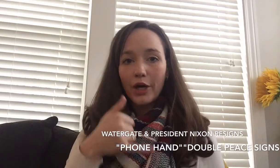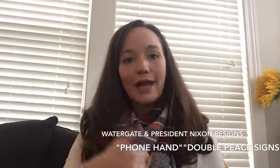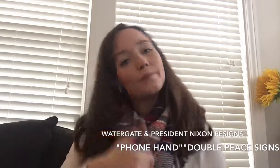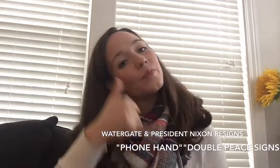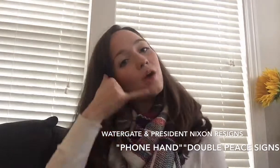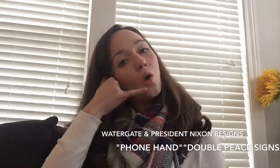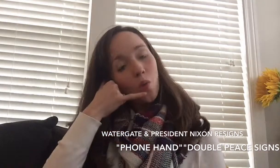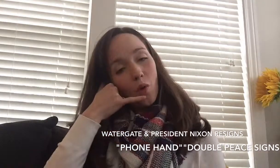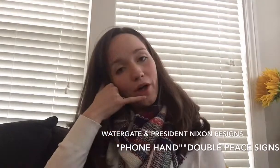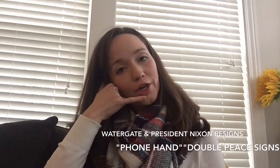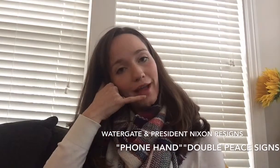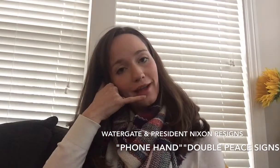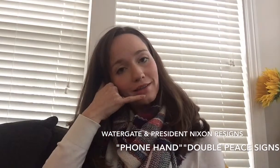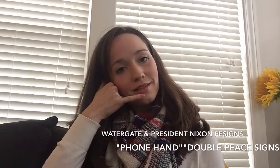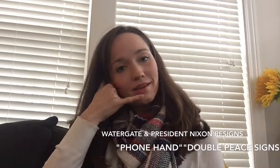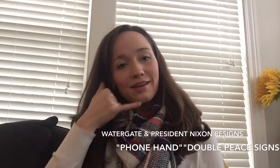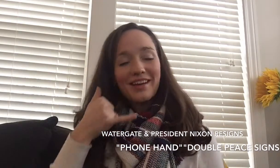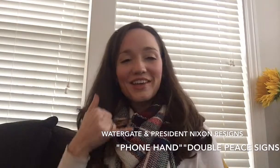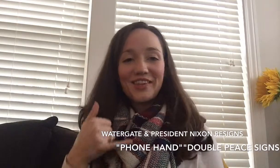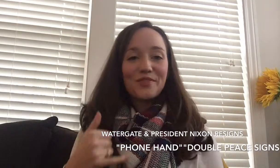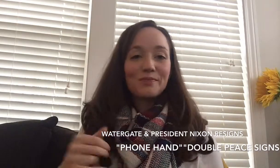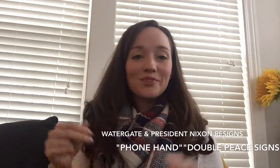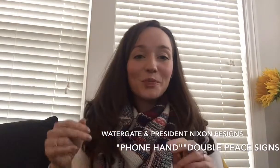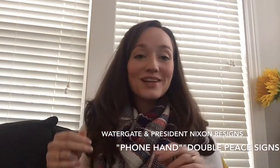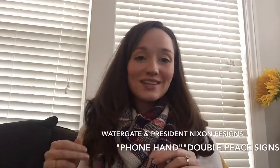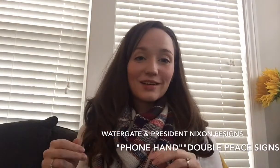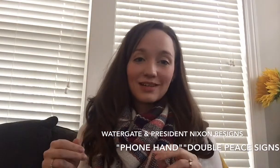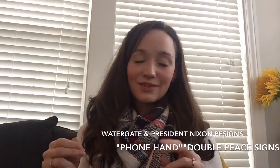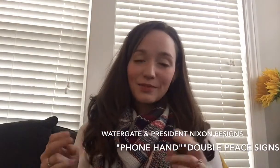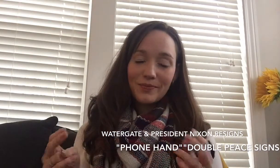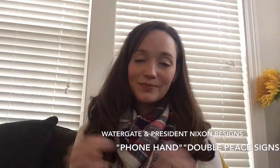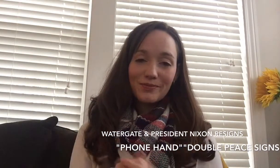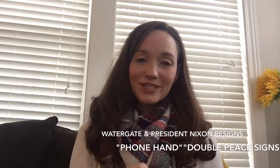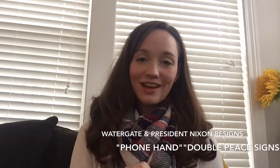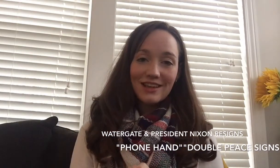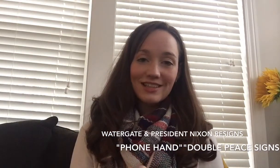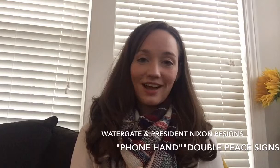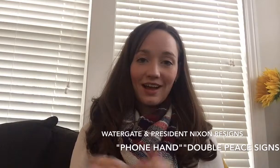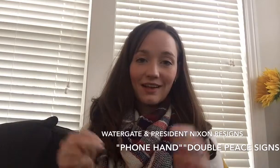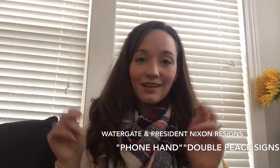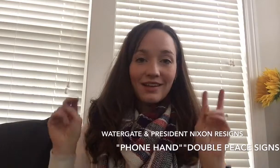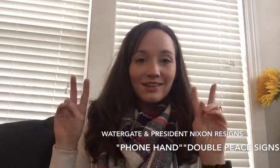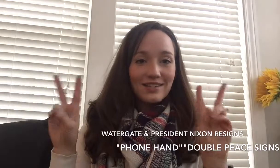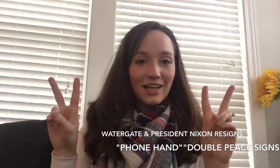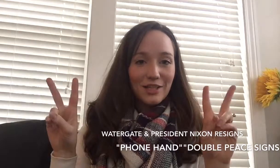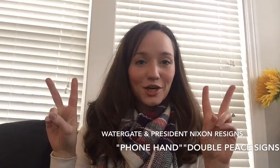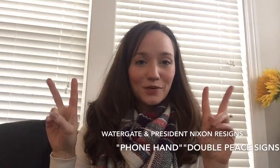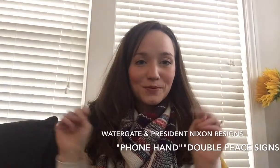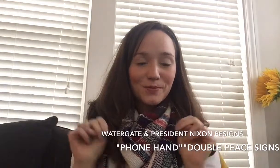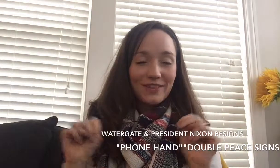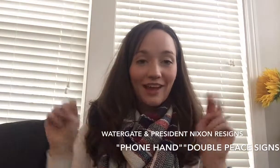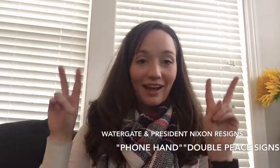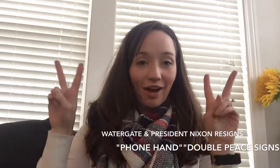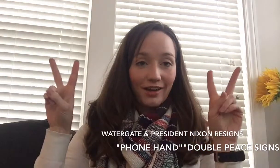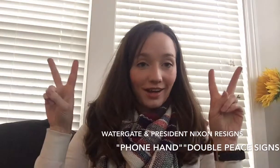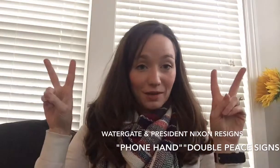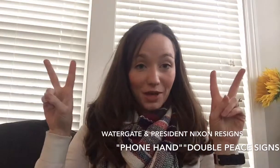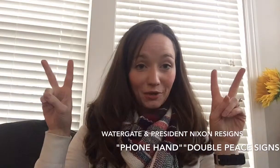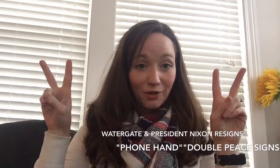Watergate. Watergate, and then for President Nixon resigns, I decided to go with the iconic I am not a crook.